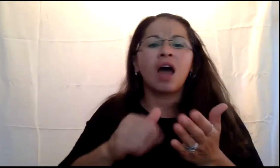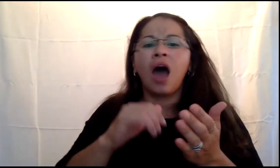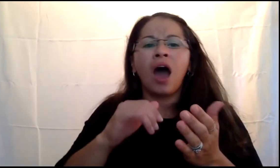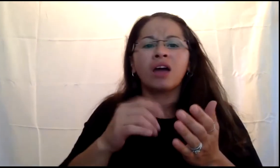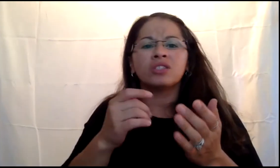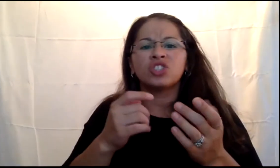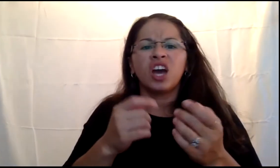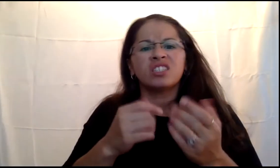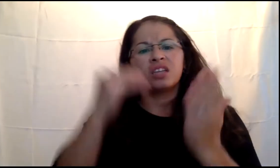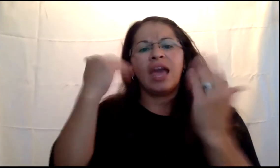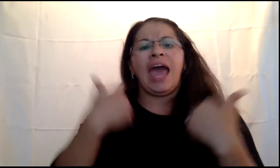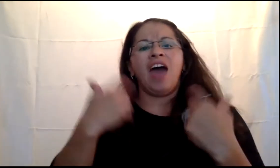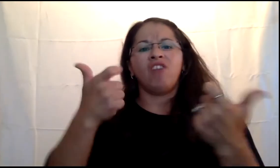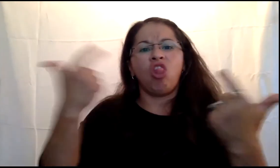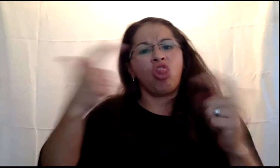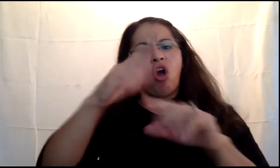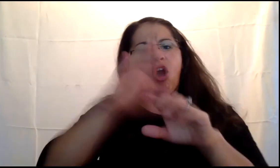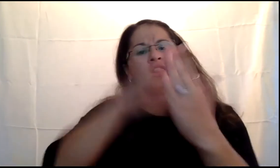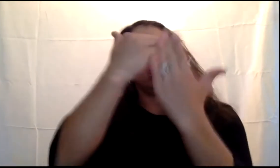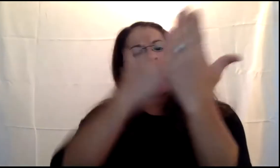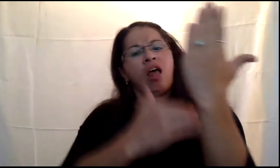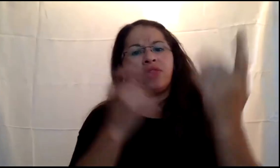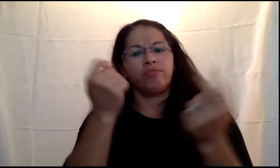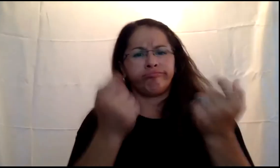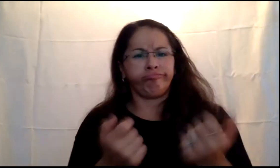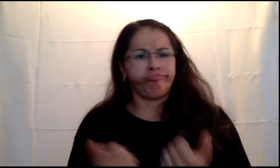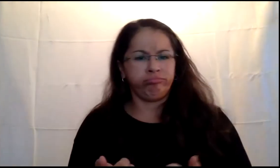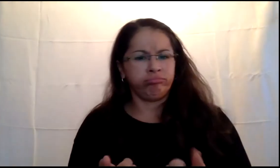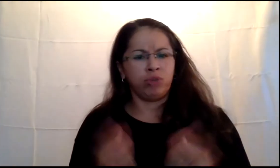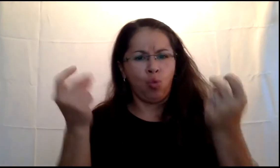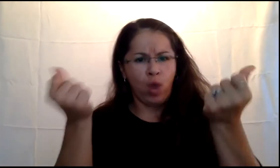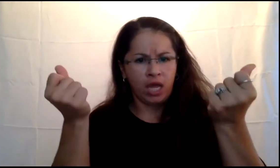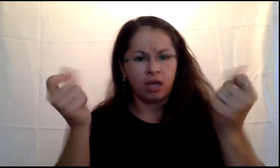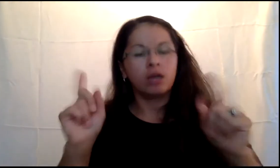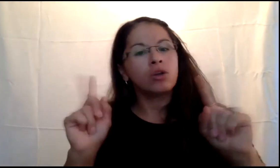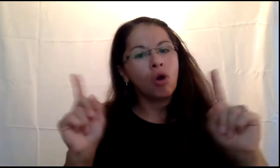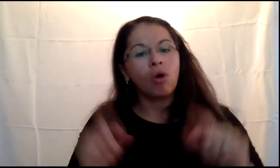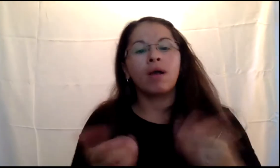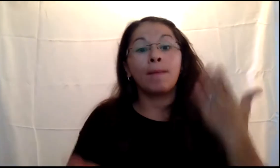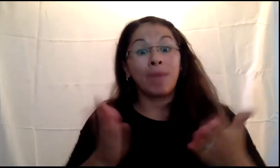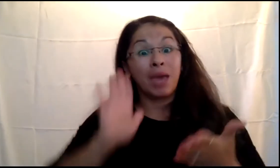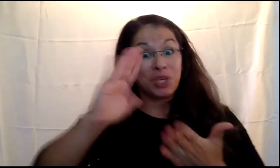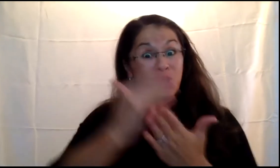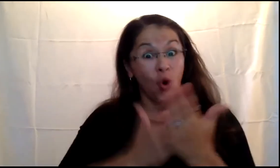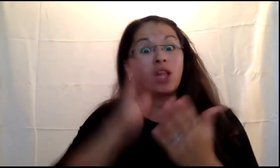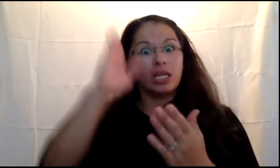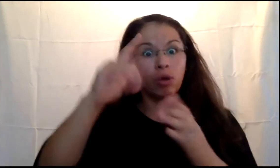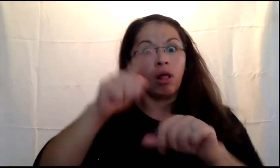you might have peers that are trying to narrow it down, your list might actually grow, and you might have to think more broadly about